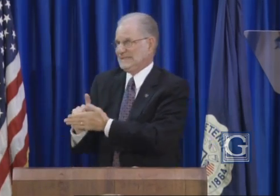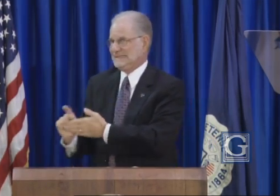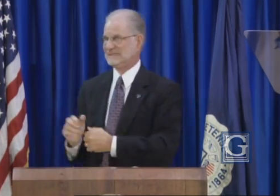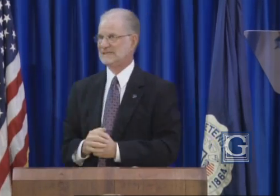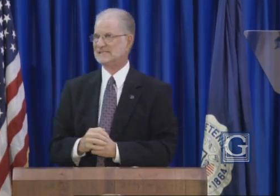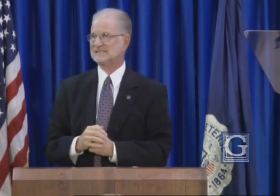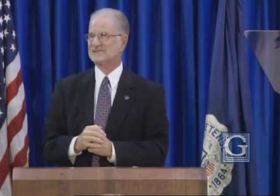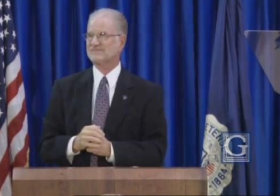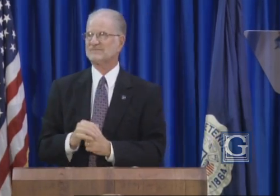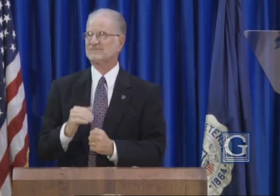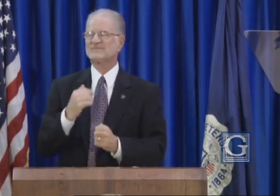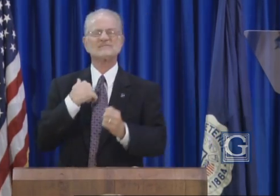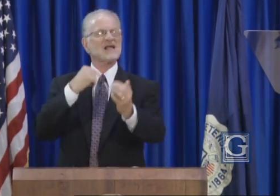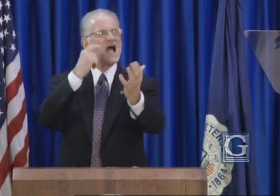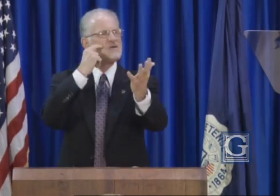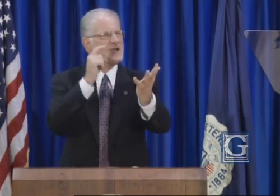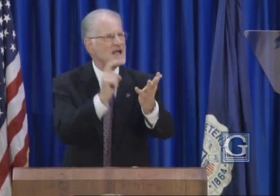just these last recent few weeks.